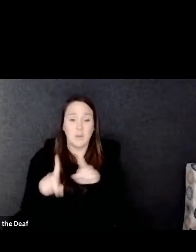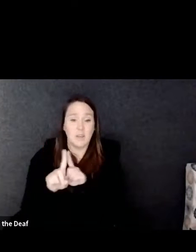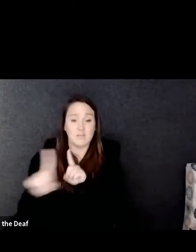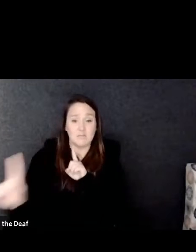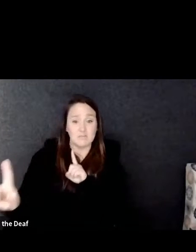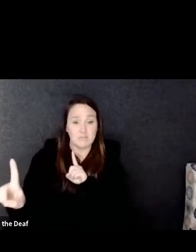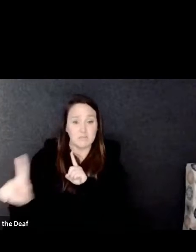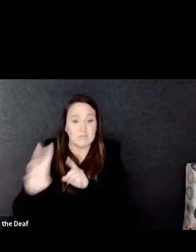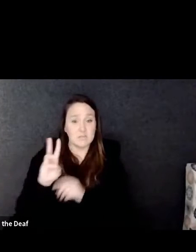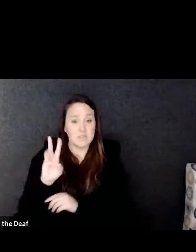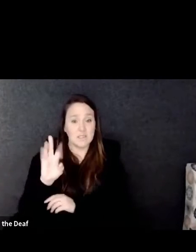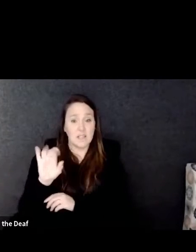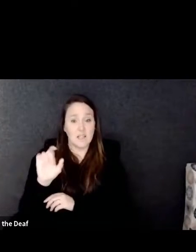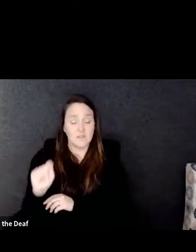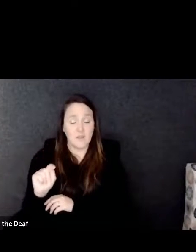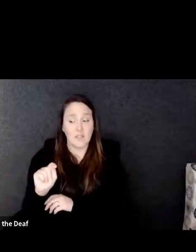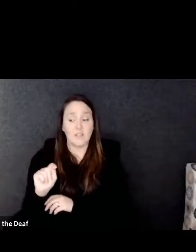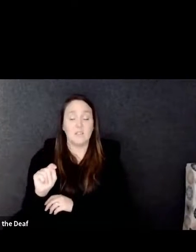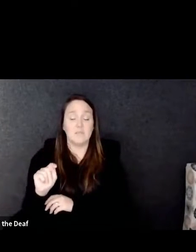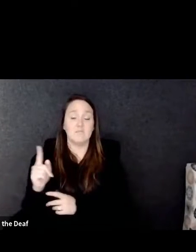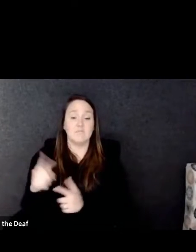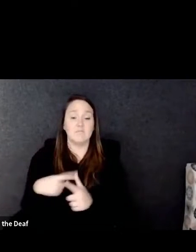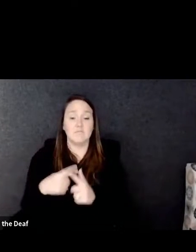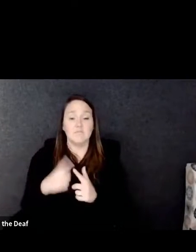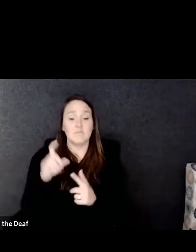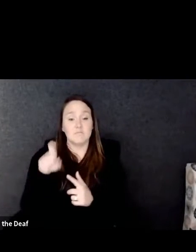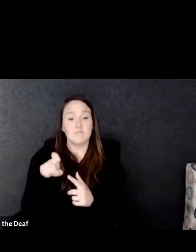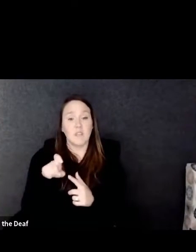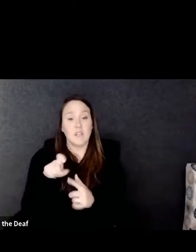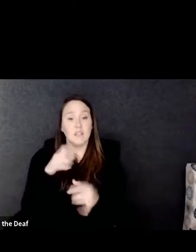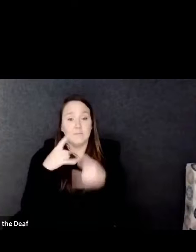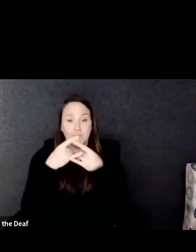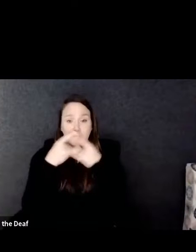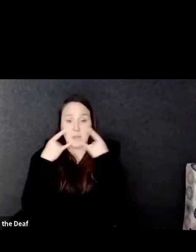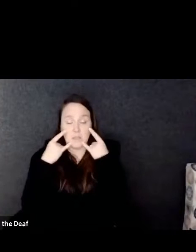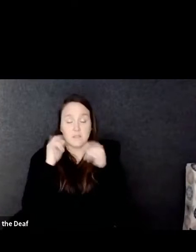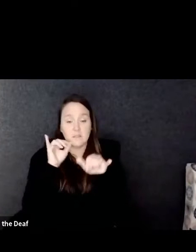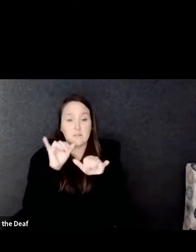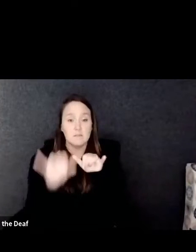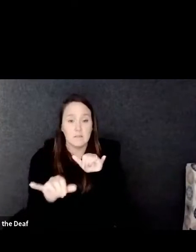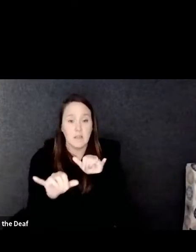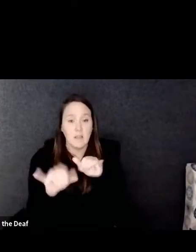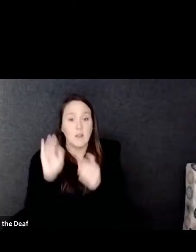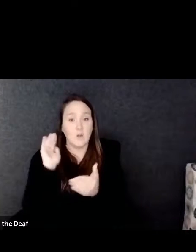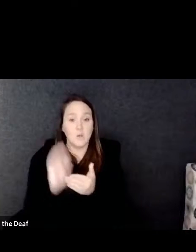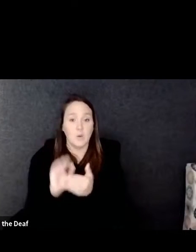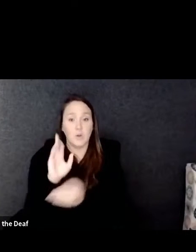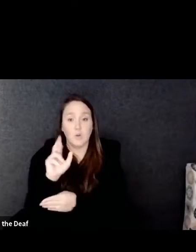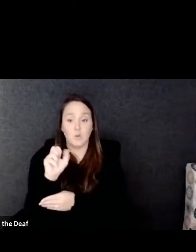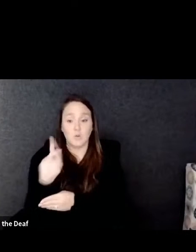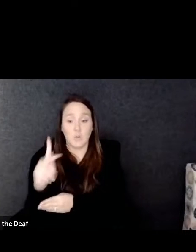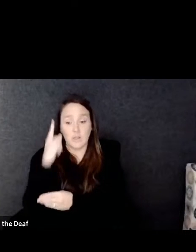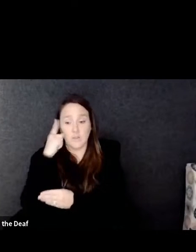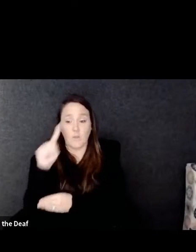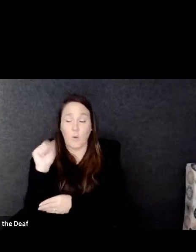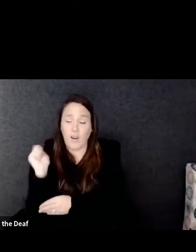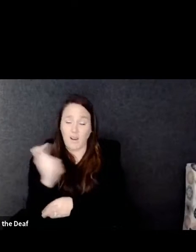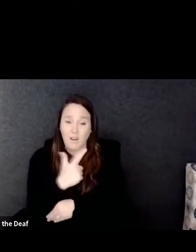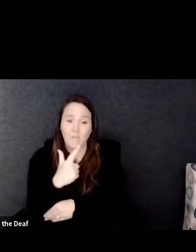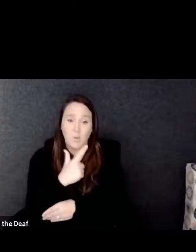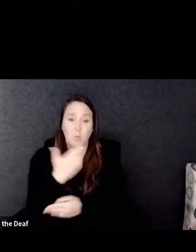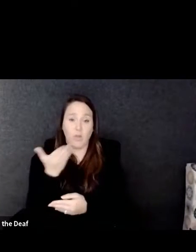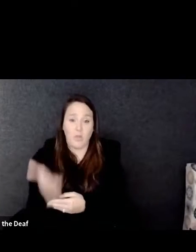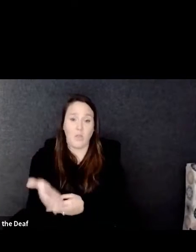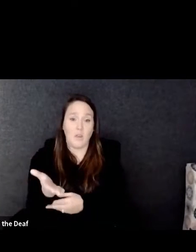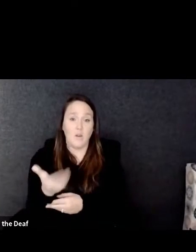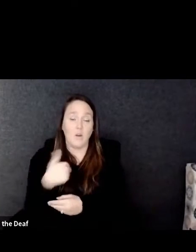of social distancing or physical distancing, you need to keep your mask on to reduce risk for everybody who's there. I